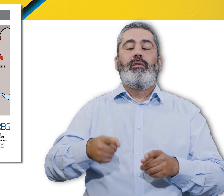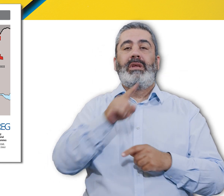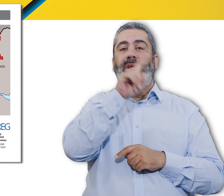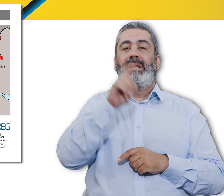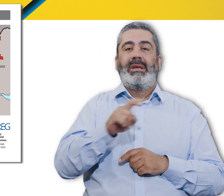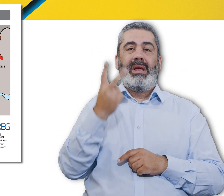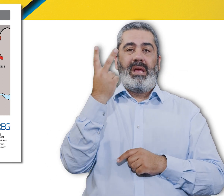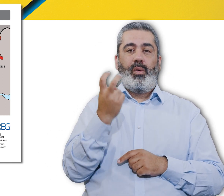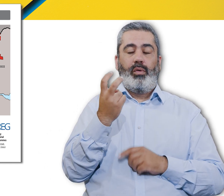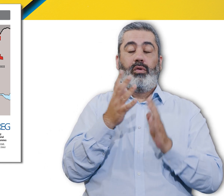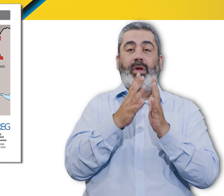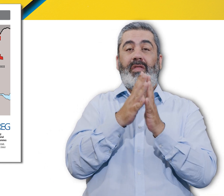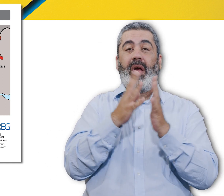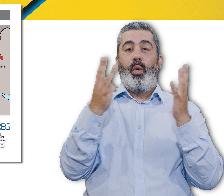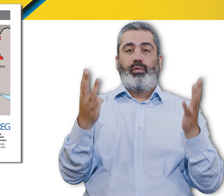Decision